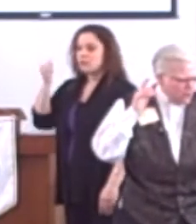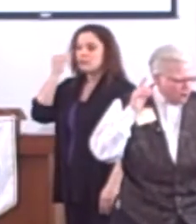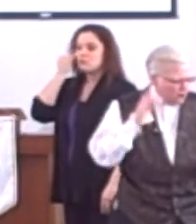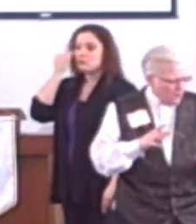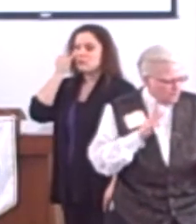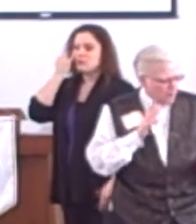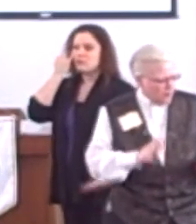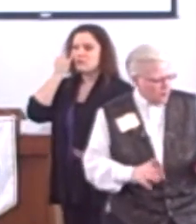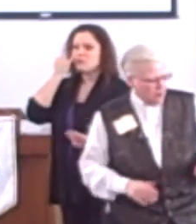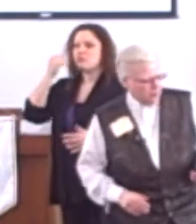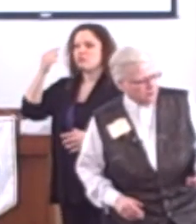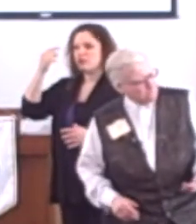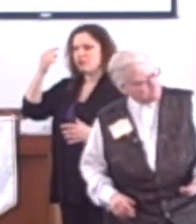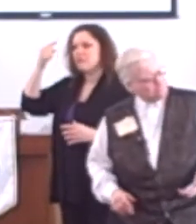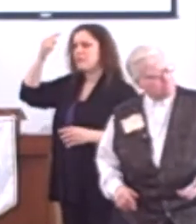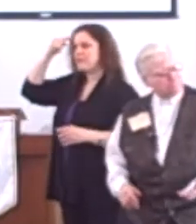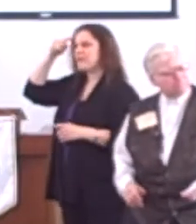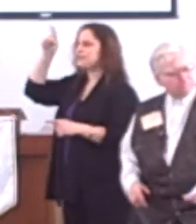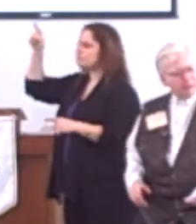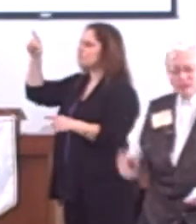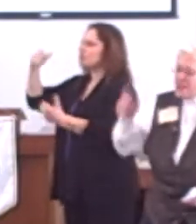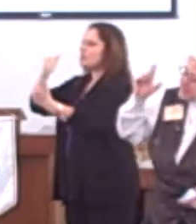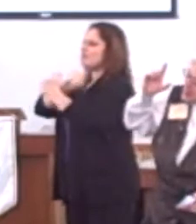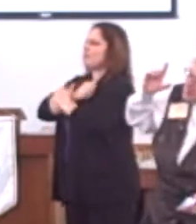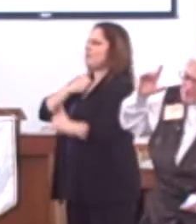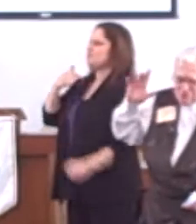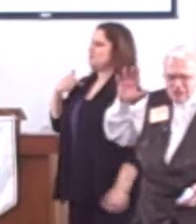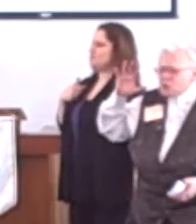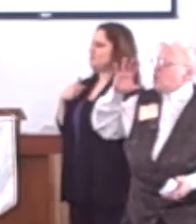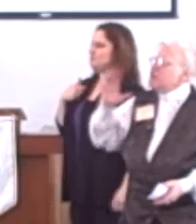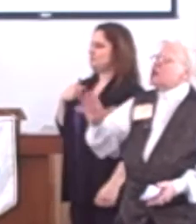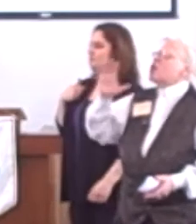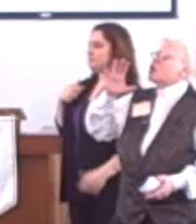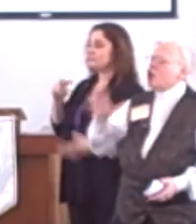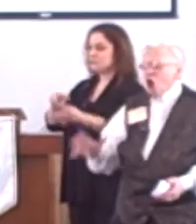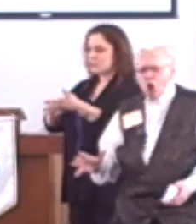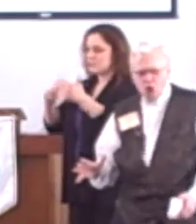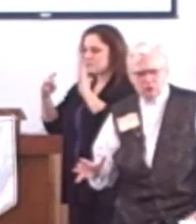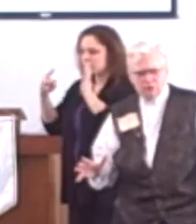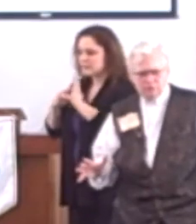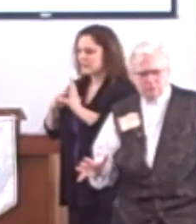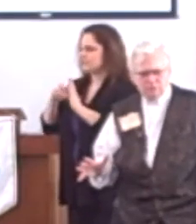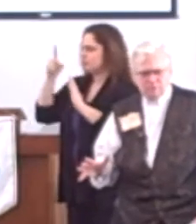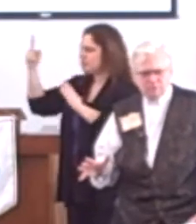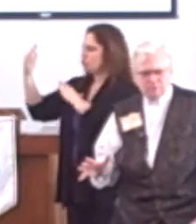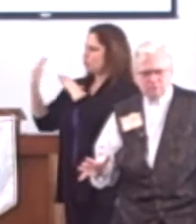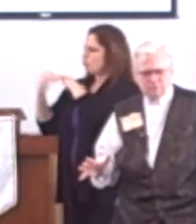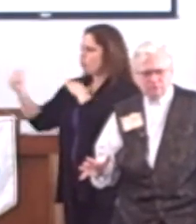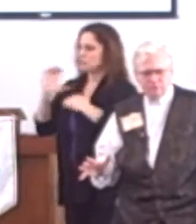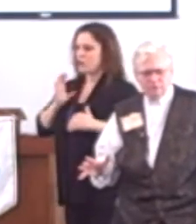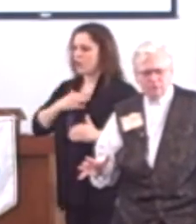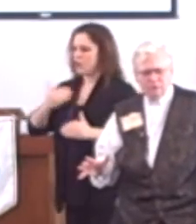that we are loved by God, then, my friends, we are called